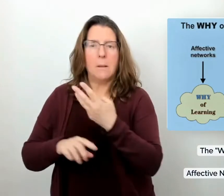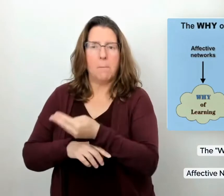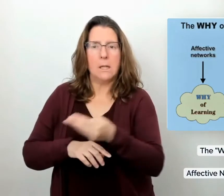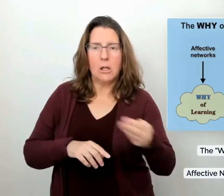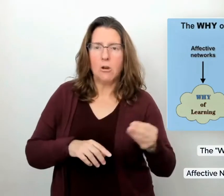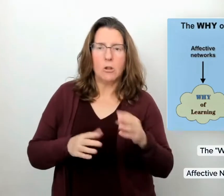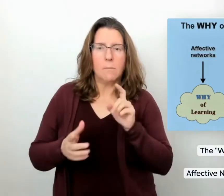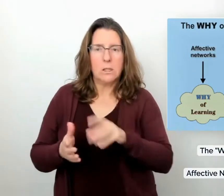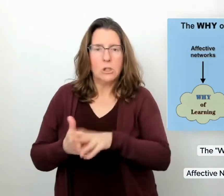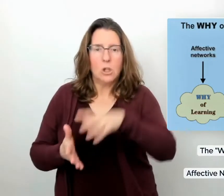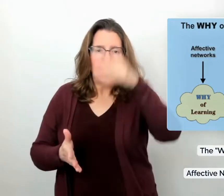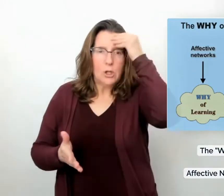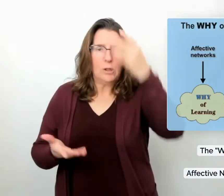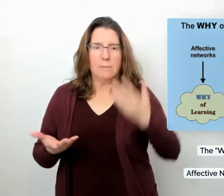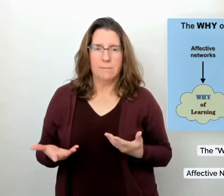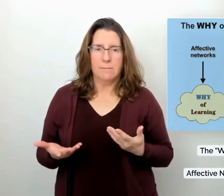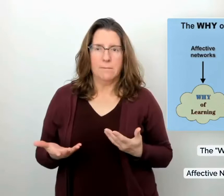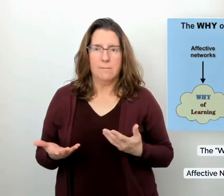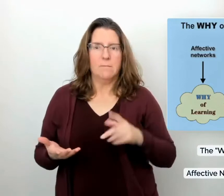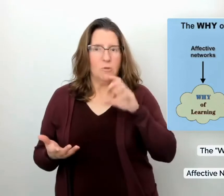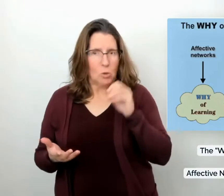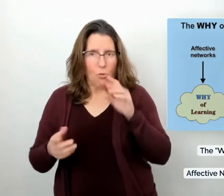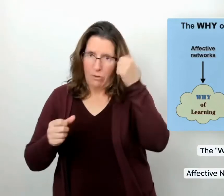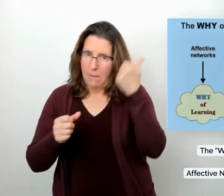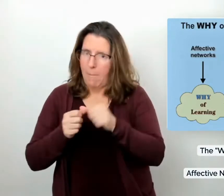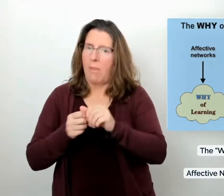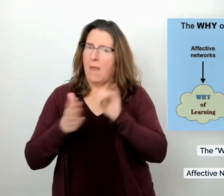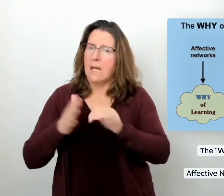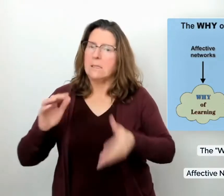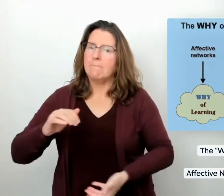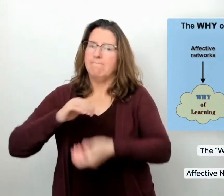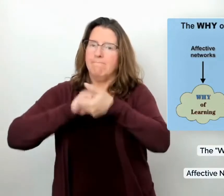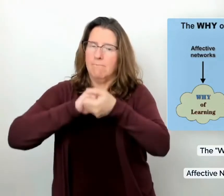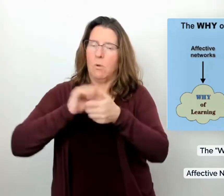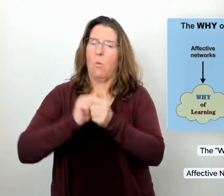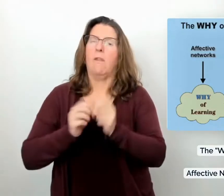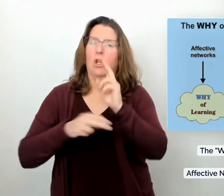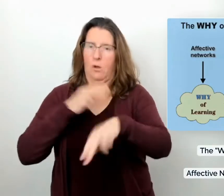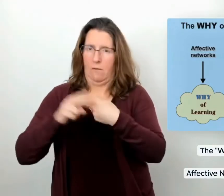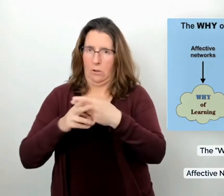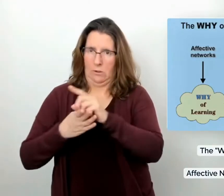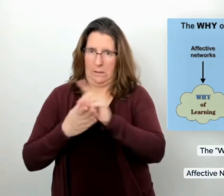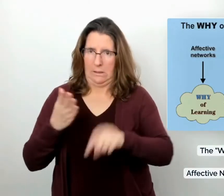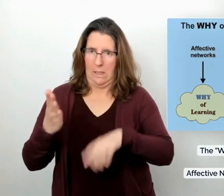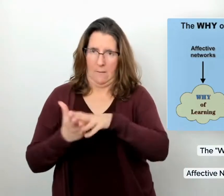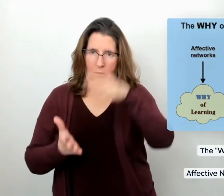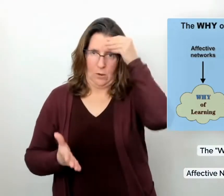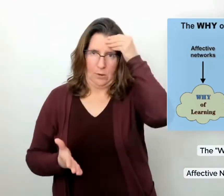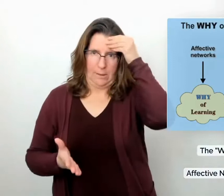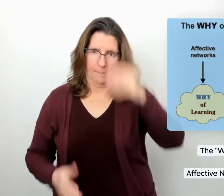to connect the student to the material at an emotional level. So you can see this parallels teaching approaches in